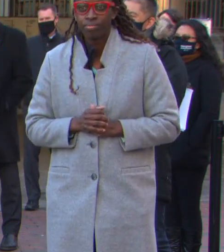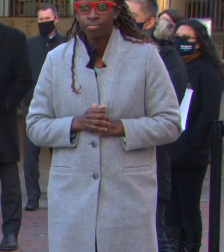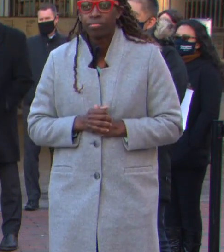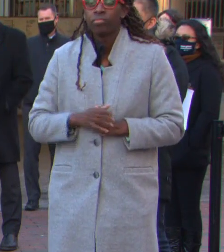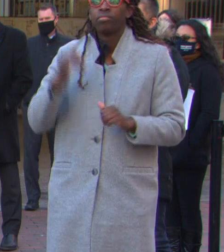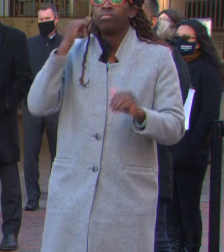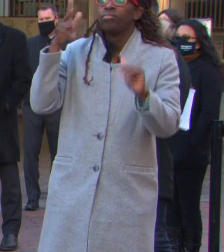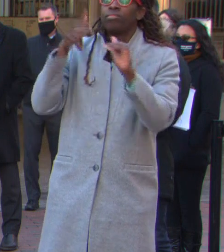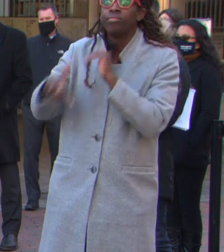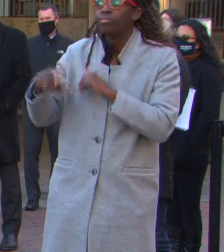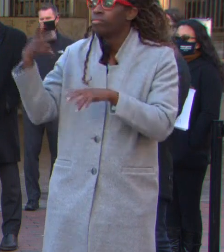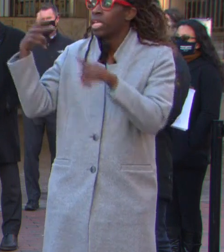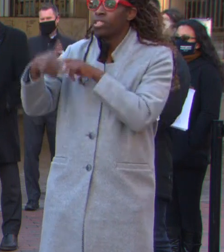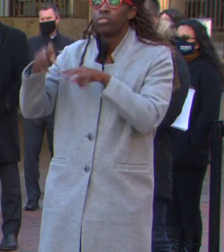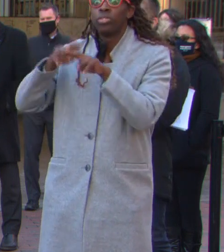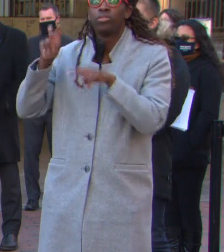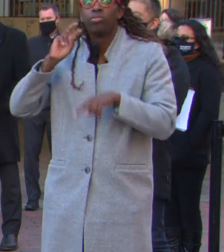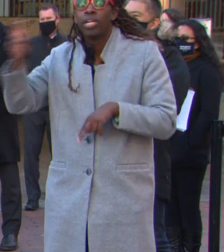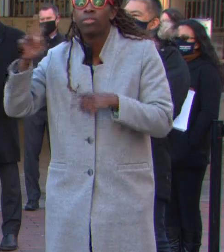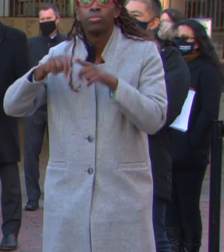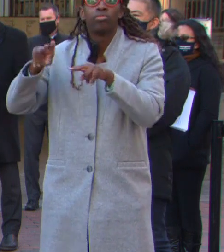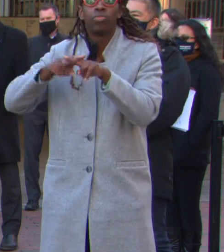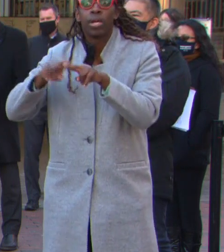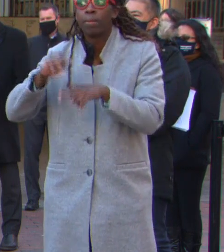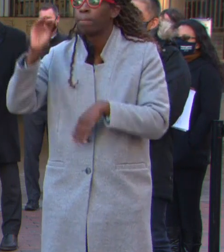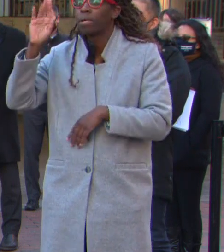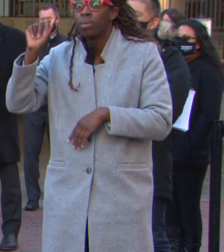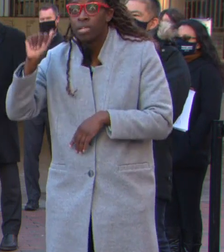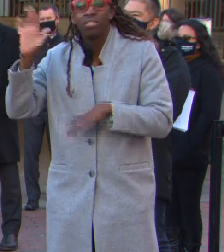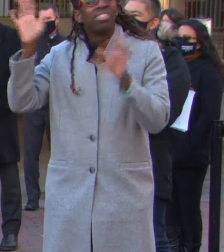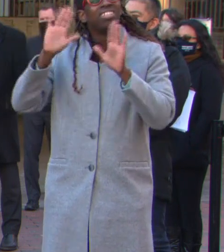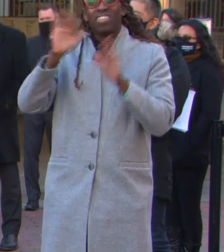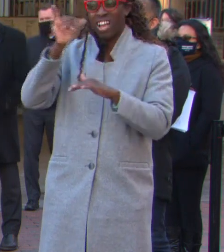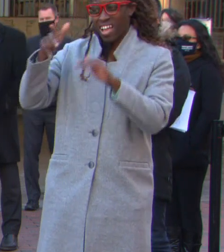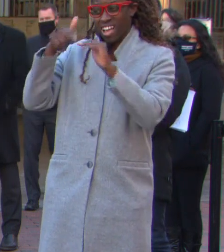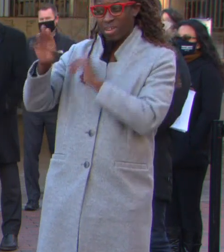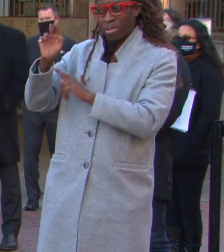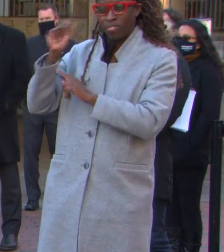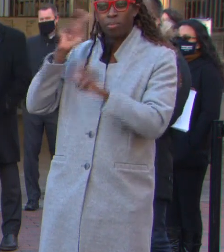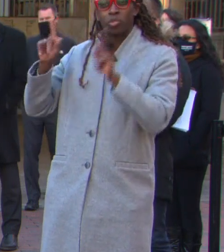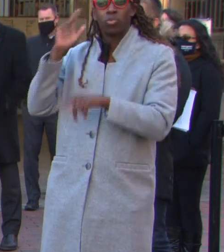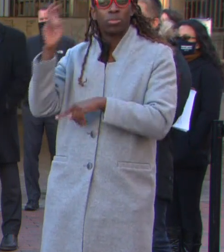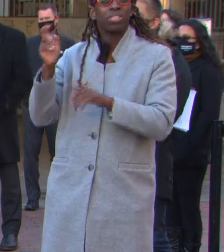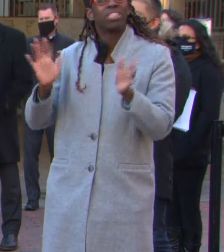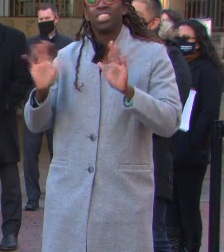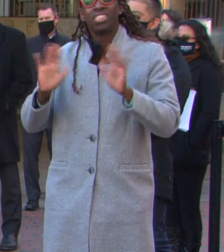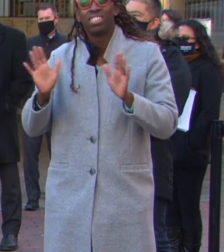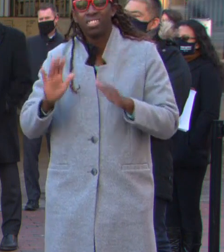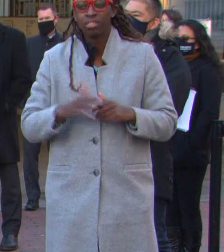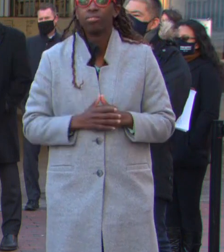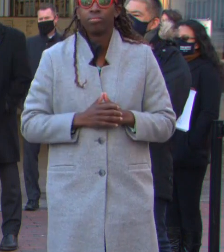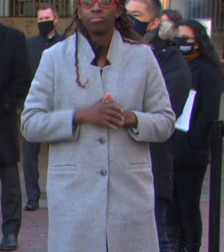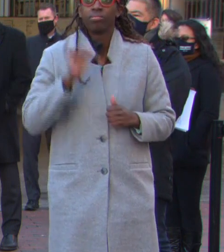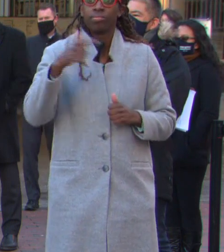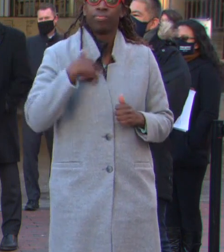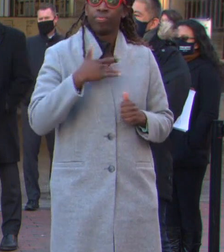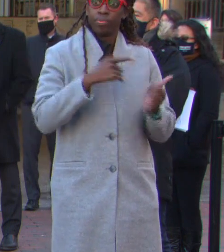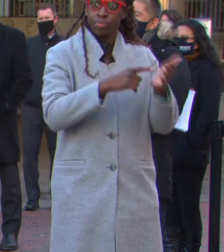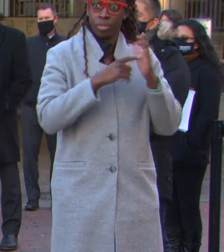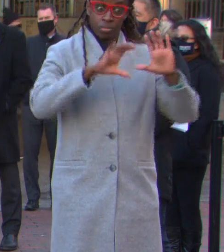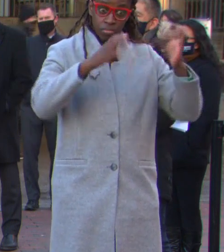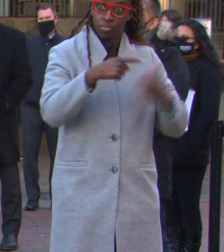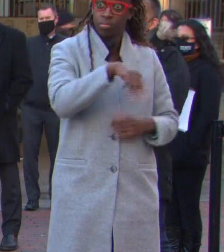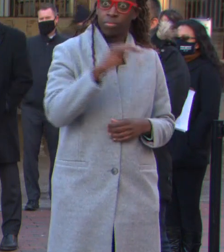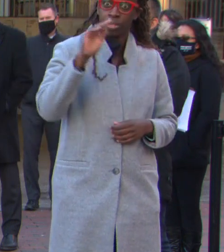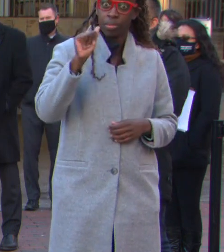transportation. That's not the first instinct. So I'm asking and I'm demanding that the Fiscal Management Review Board go back, sit down